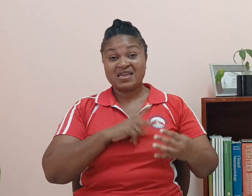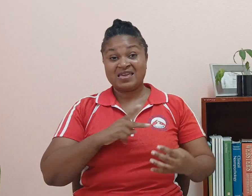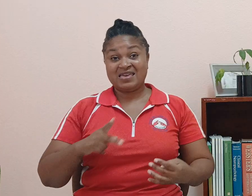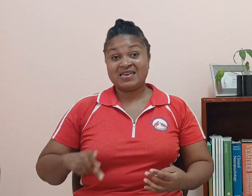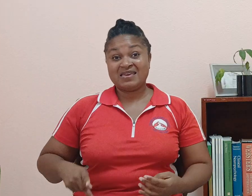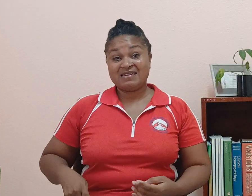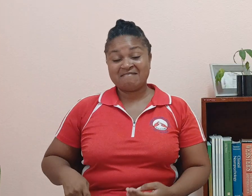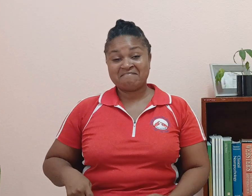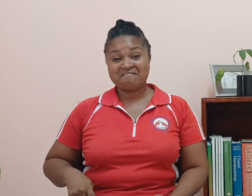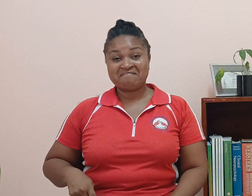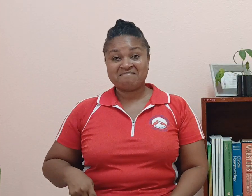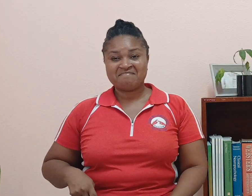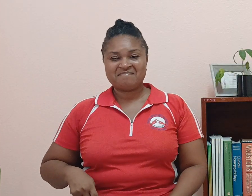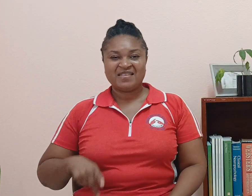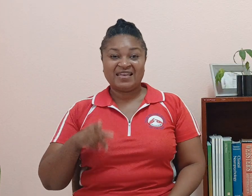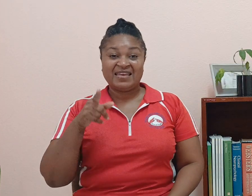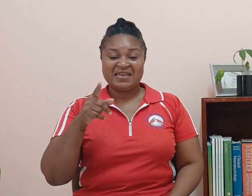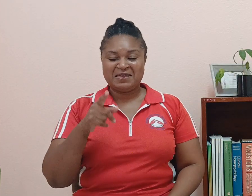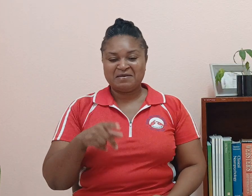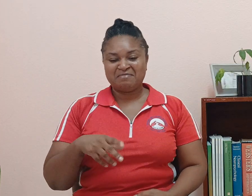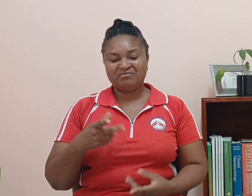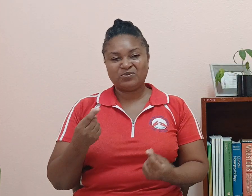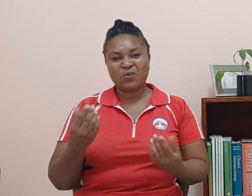He made a huge golden idol